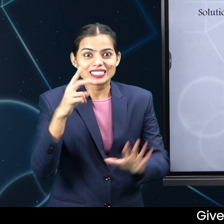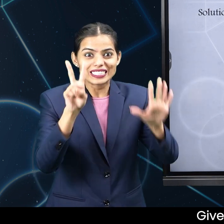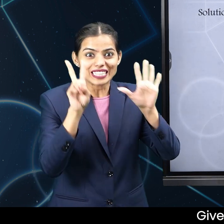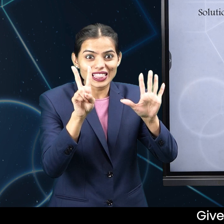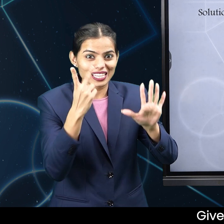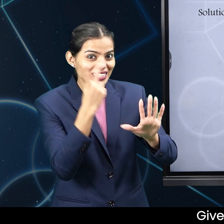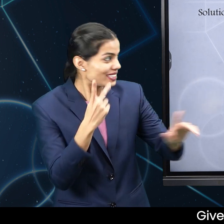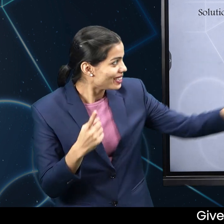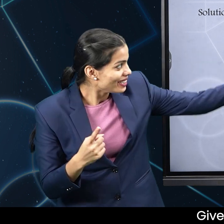to 7.